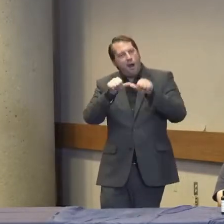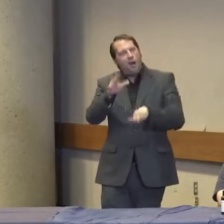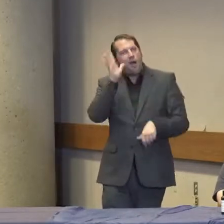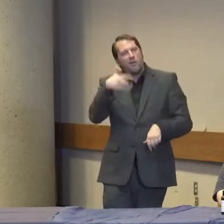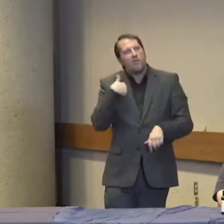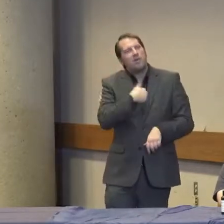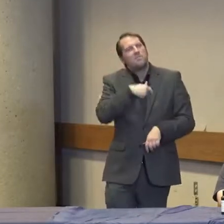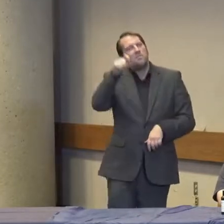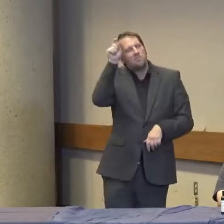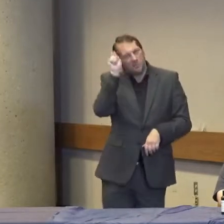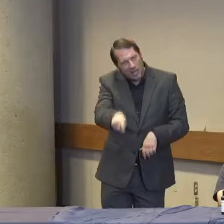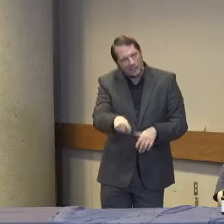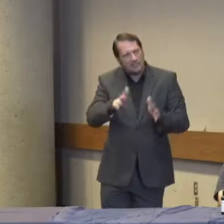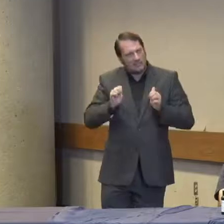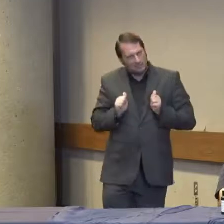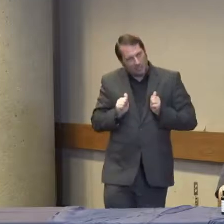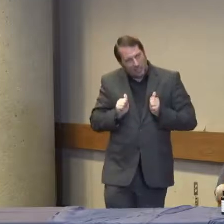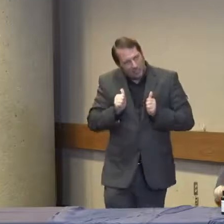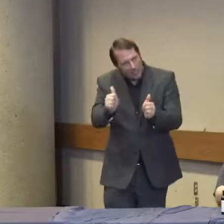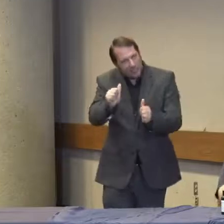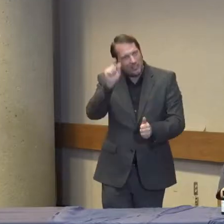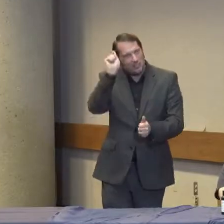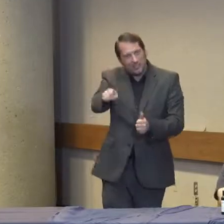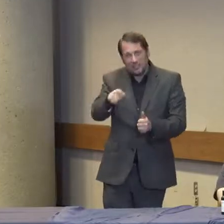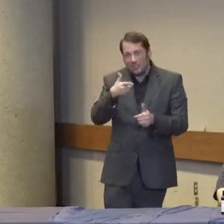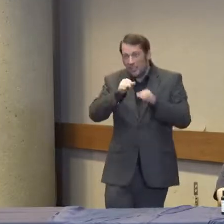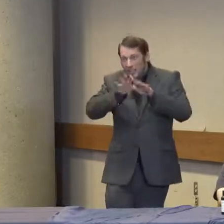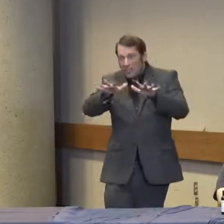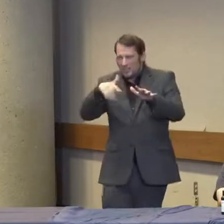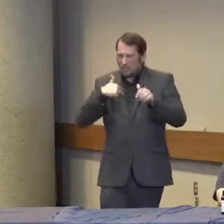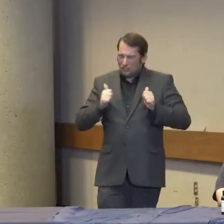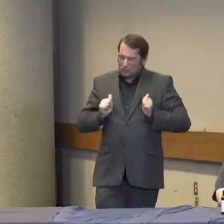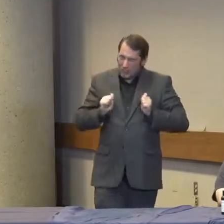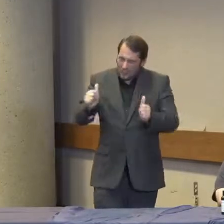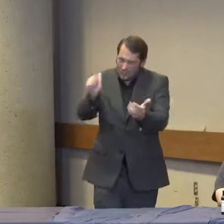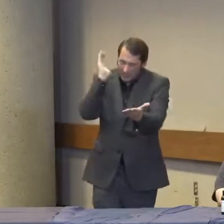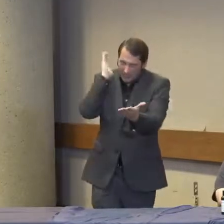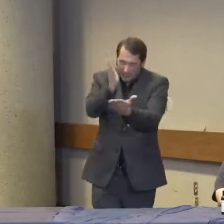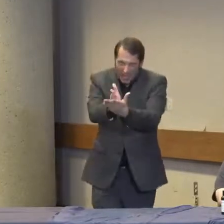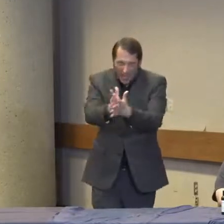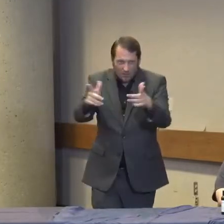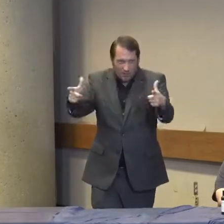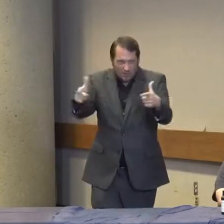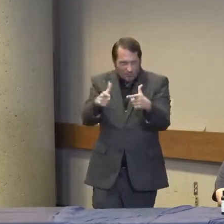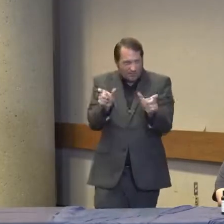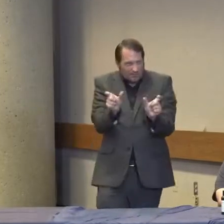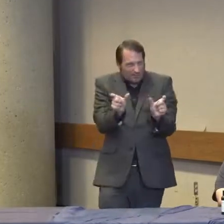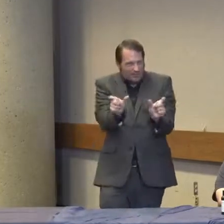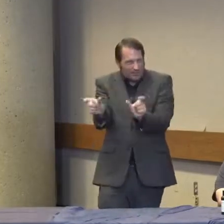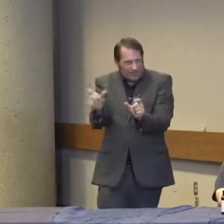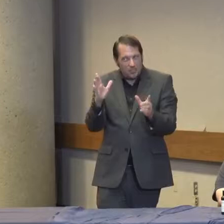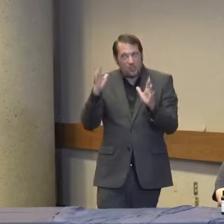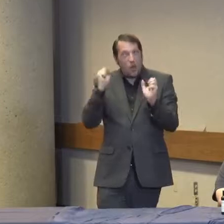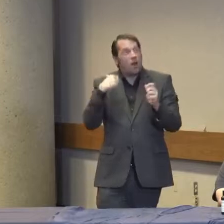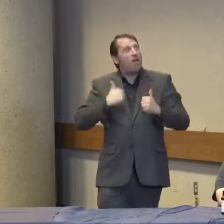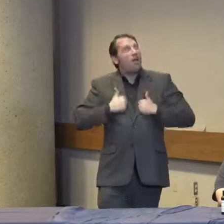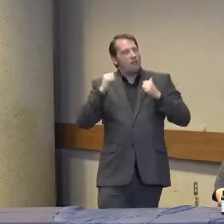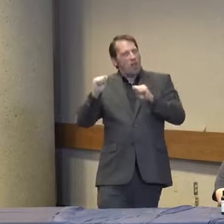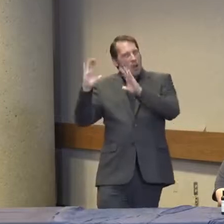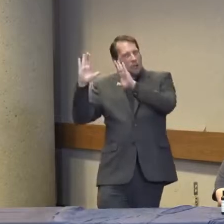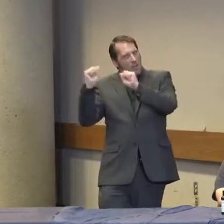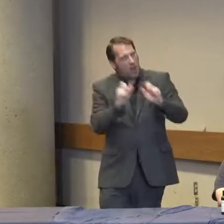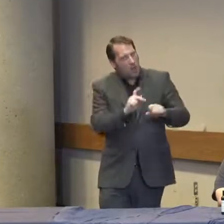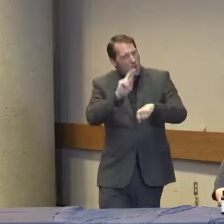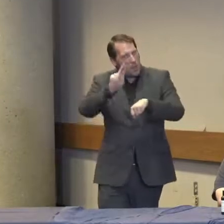try and stop the spread of this virus so that we can do those things soon. Great. Dr. Gales, do you want to add anything there? Sure. So I